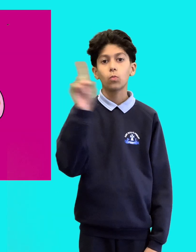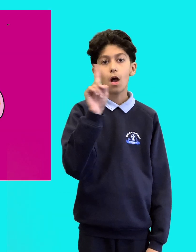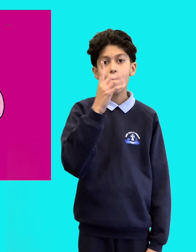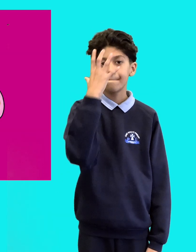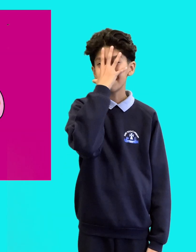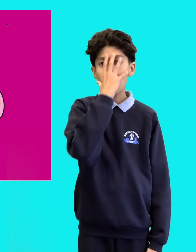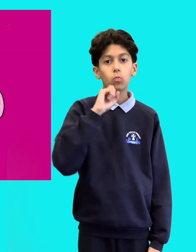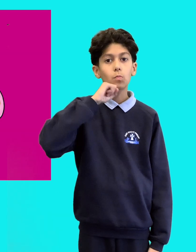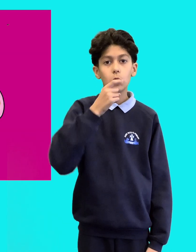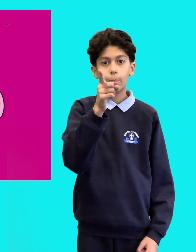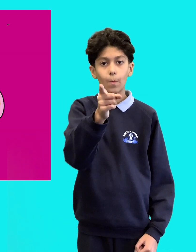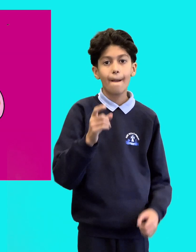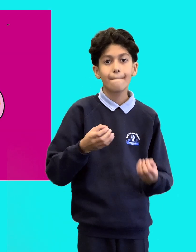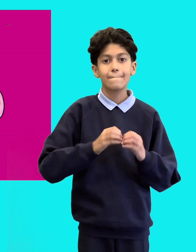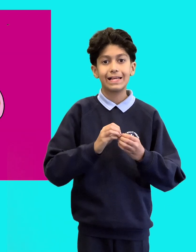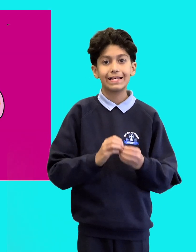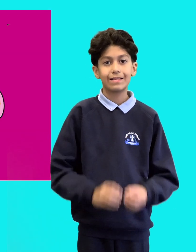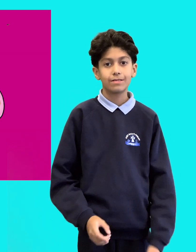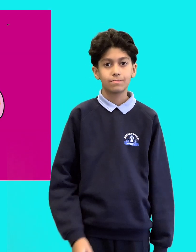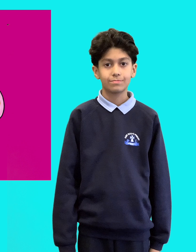What mask will you make?